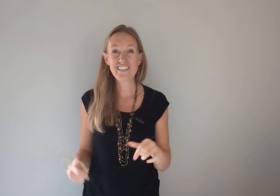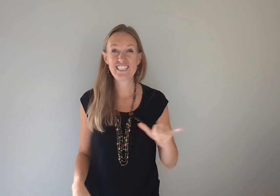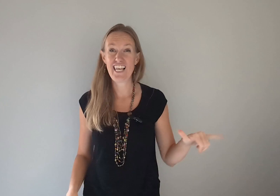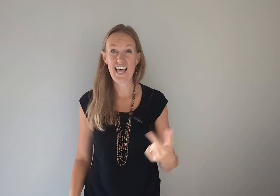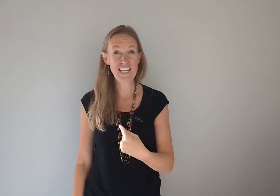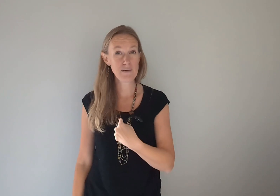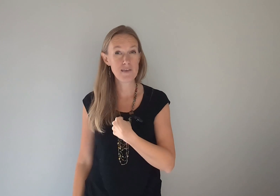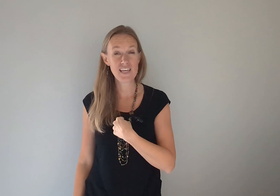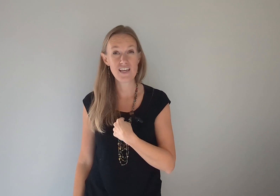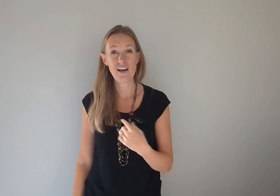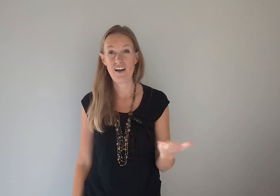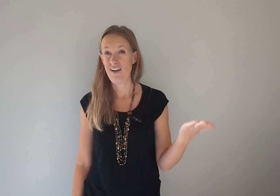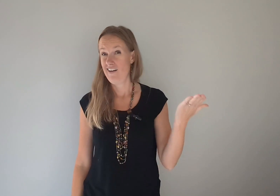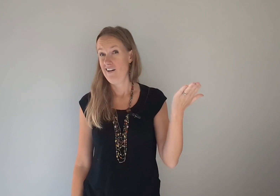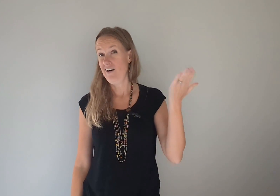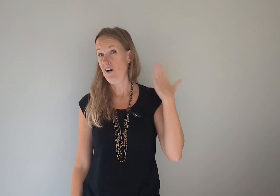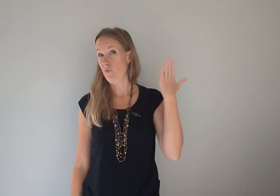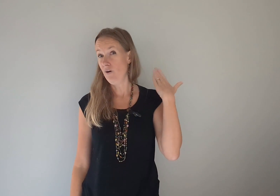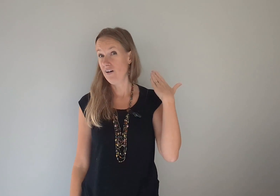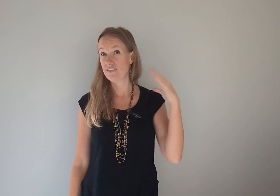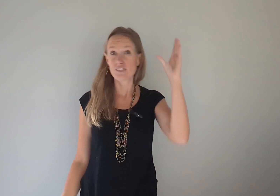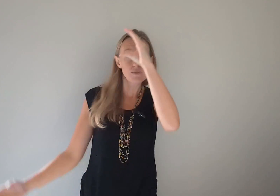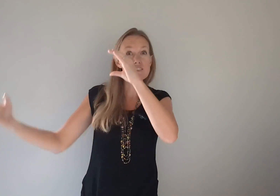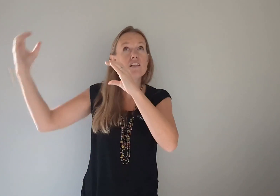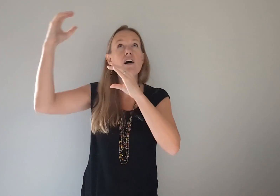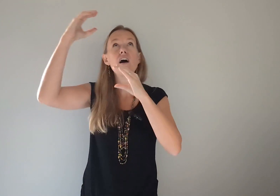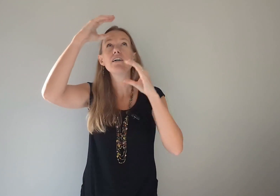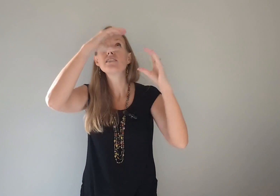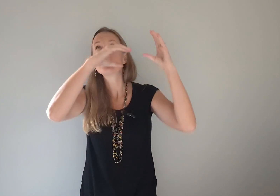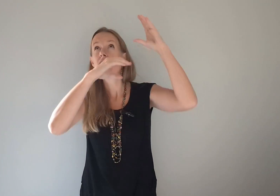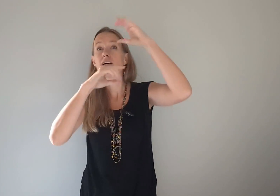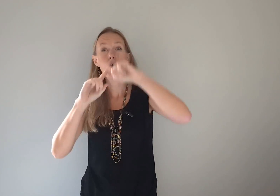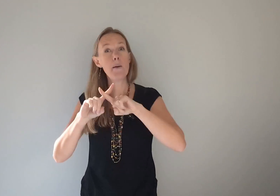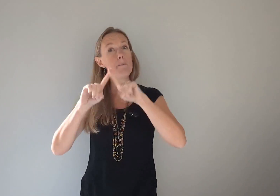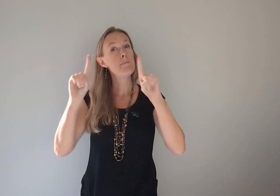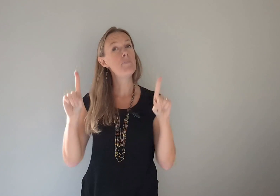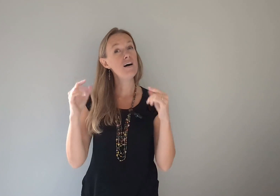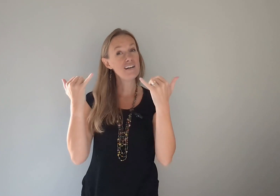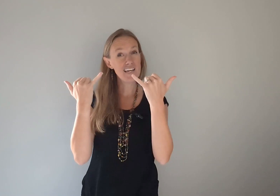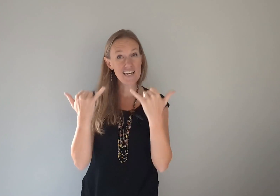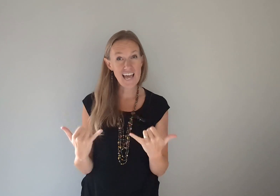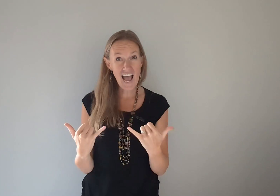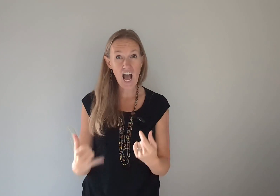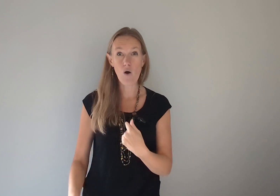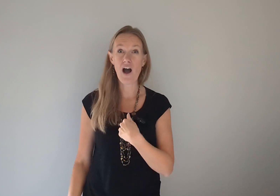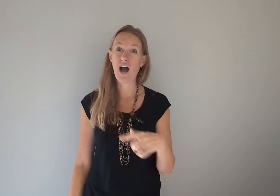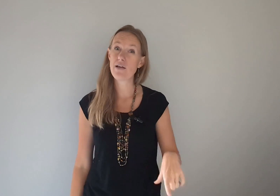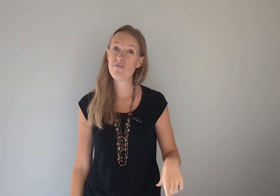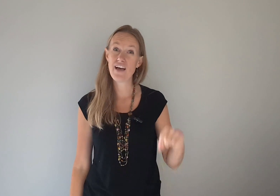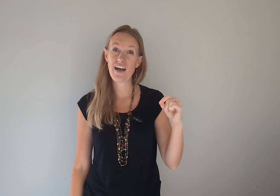wretch like me. I once was lost, but now I'm